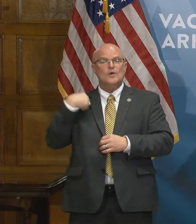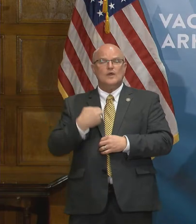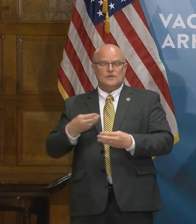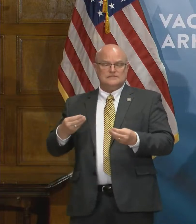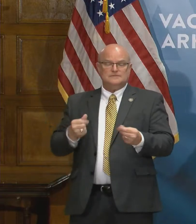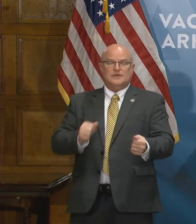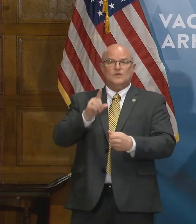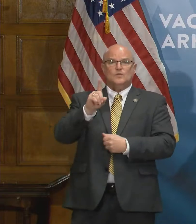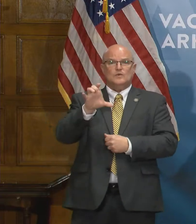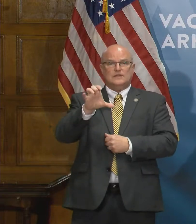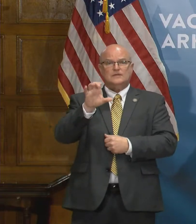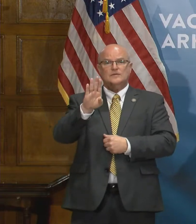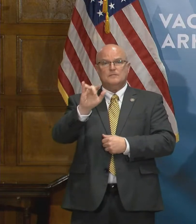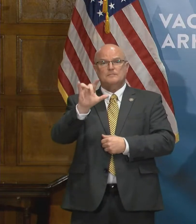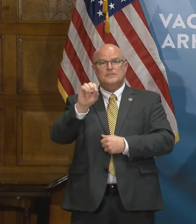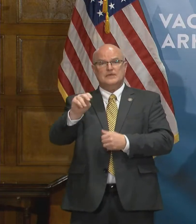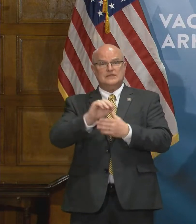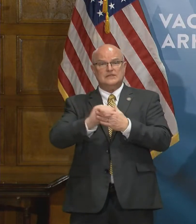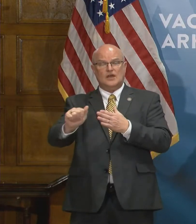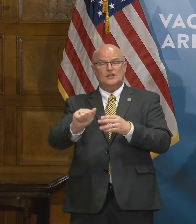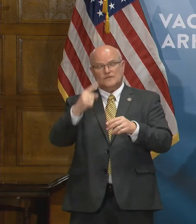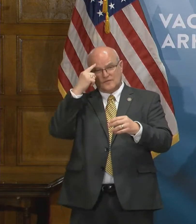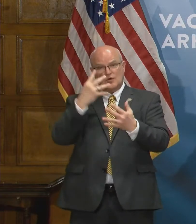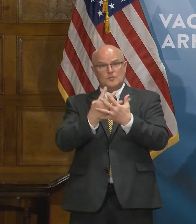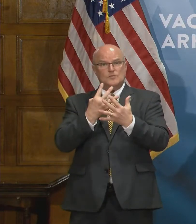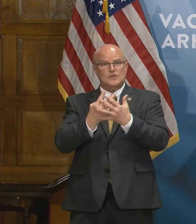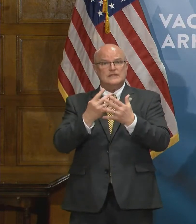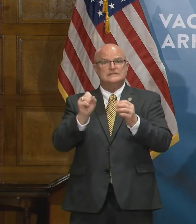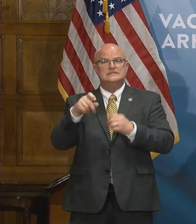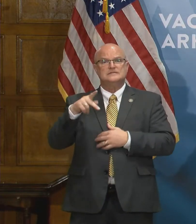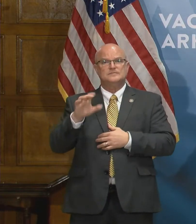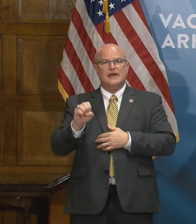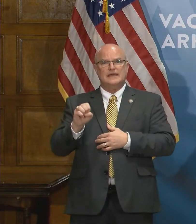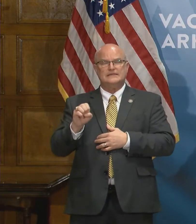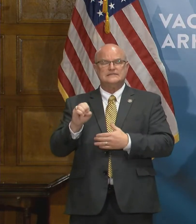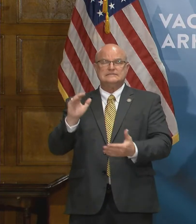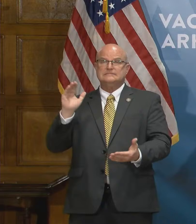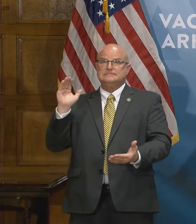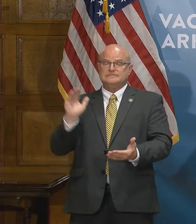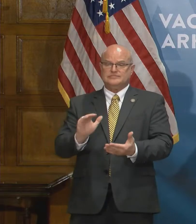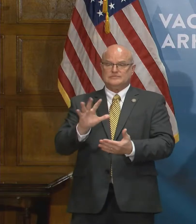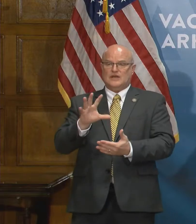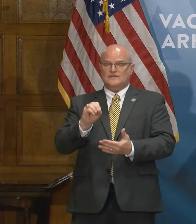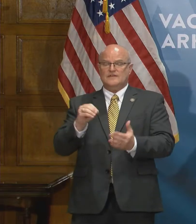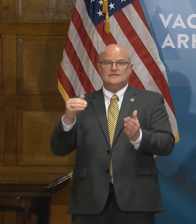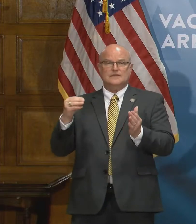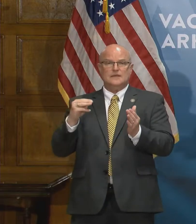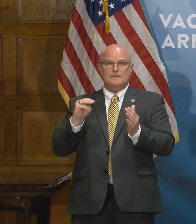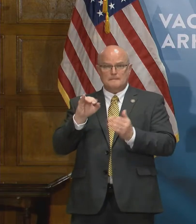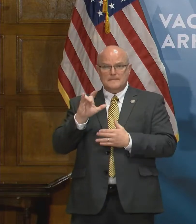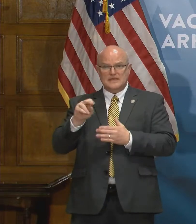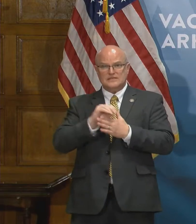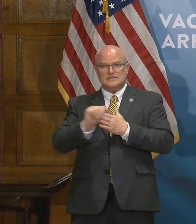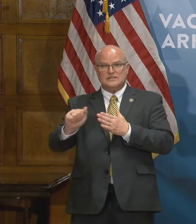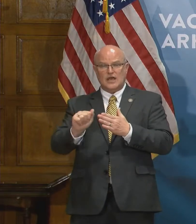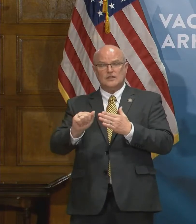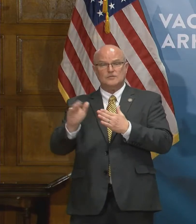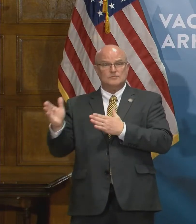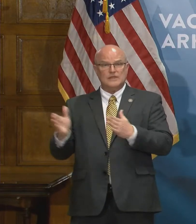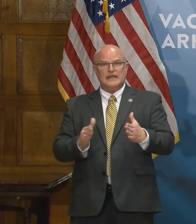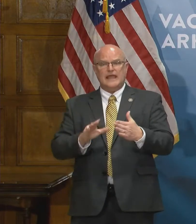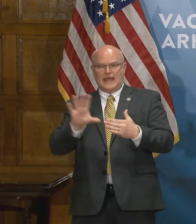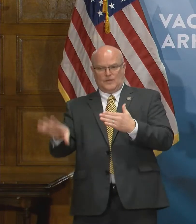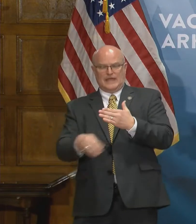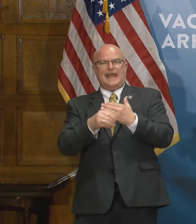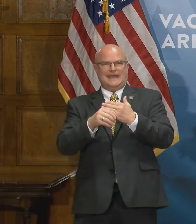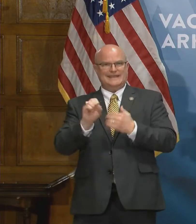billion on expanded prison space. We reduced that to $50 million plan, and we added prison